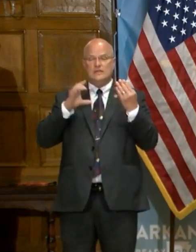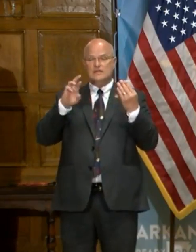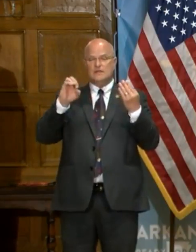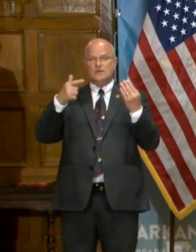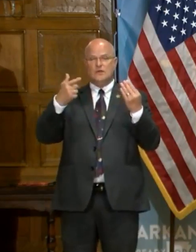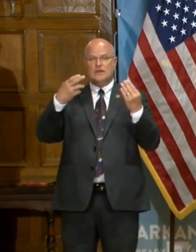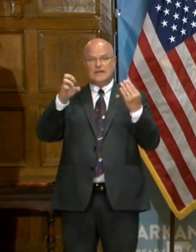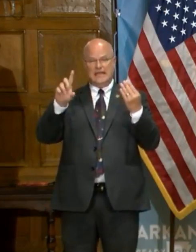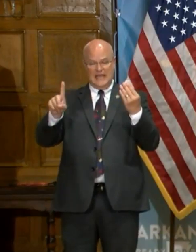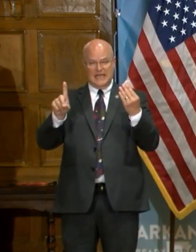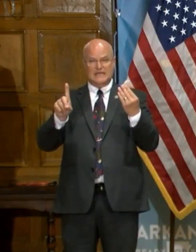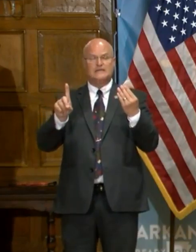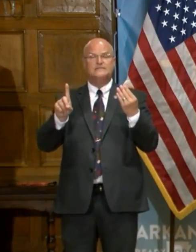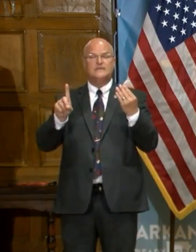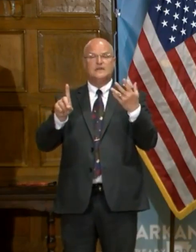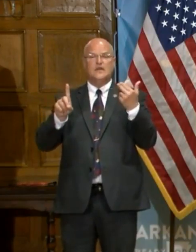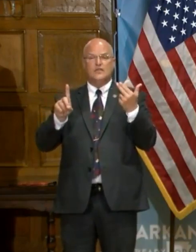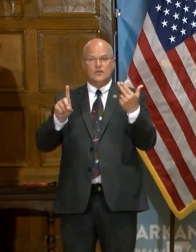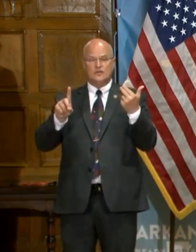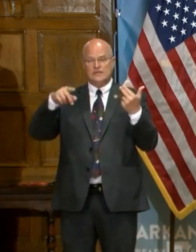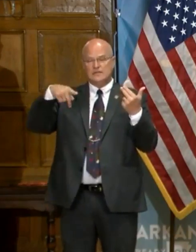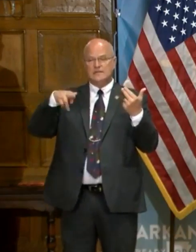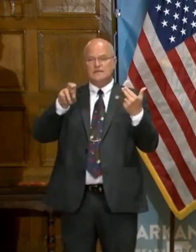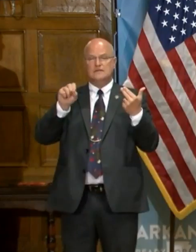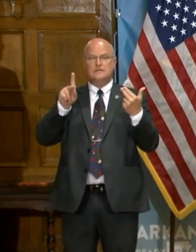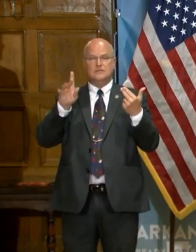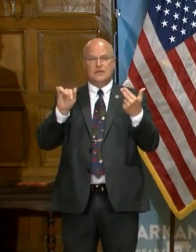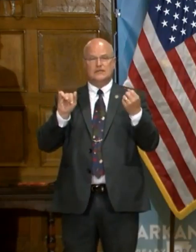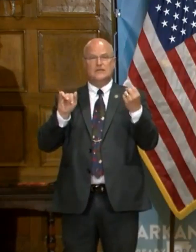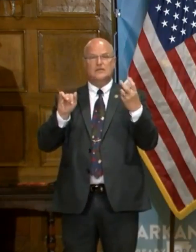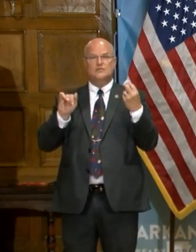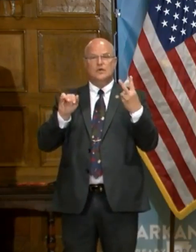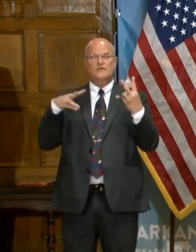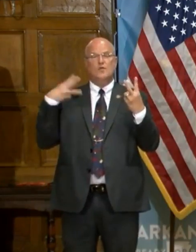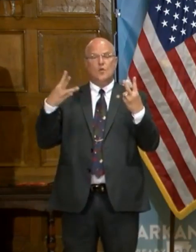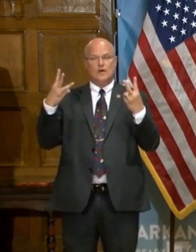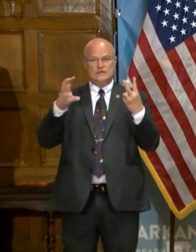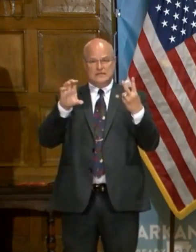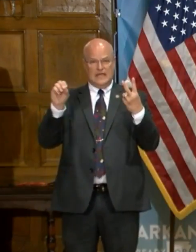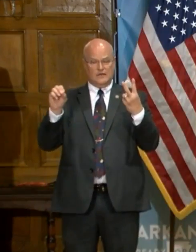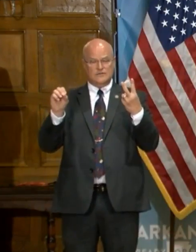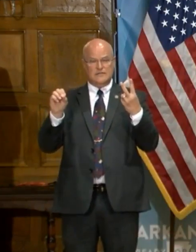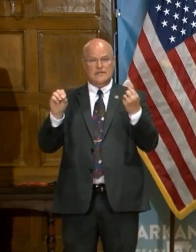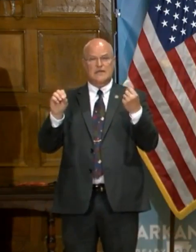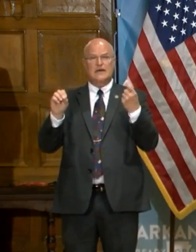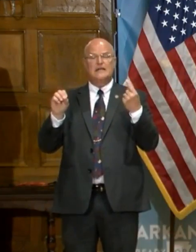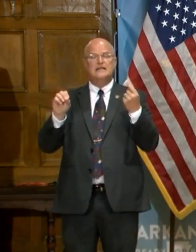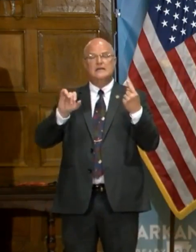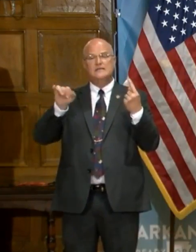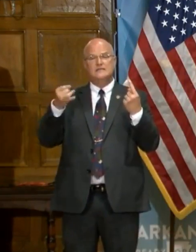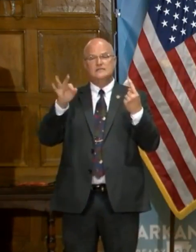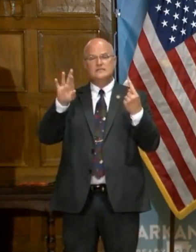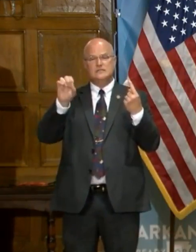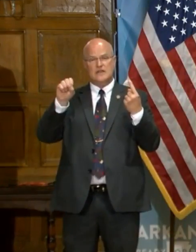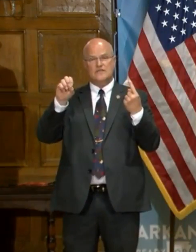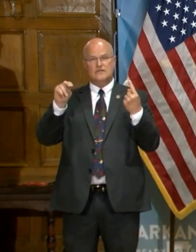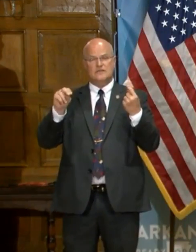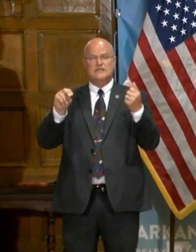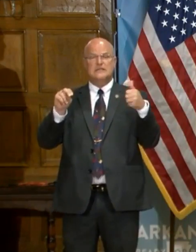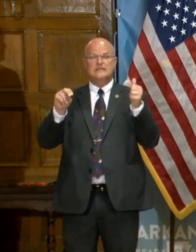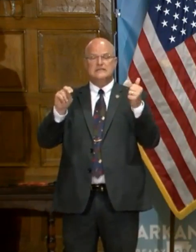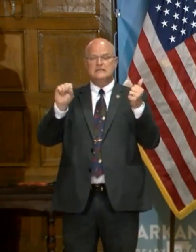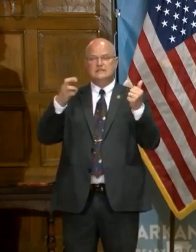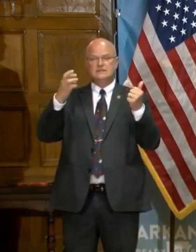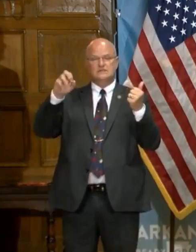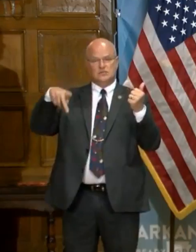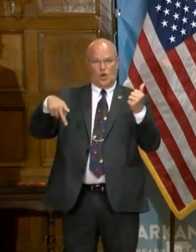Craighead County. We had 13 in Pulaski County, 12 in Washington County, 11 in Jefferson County, and 10 in